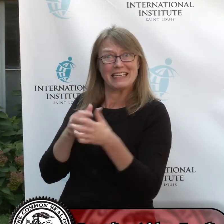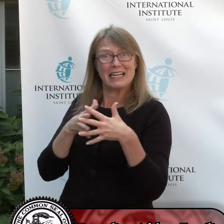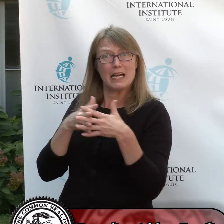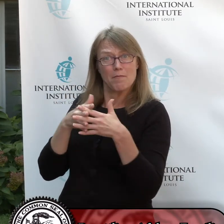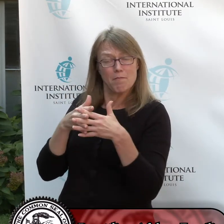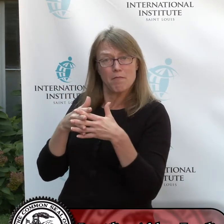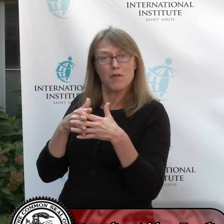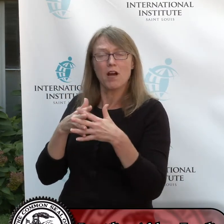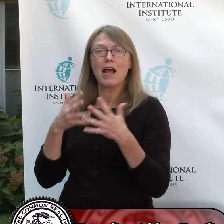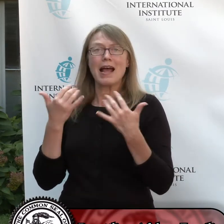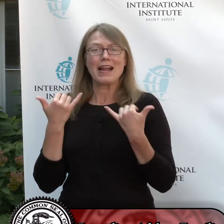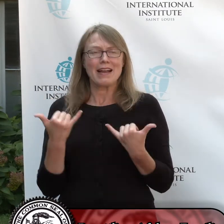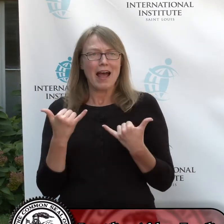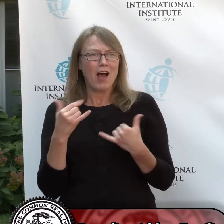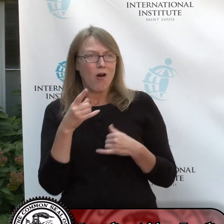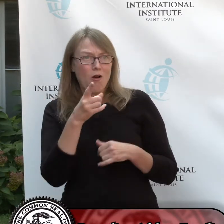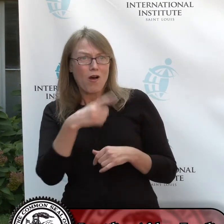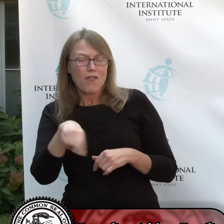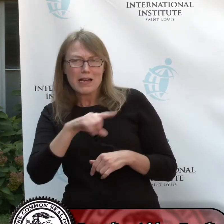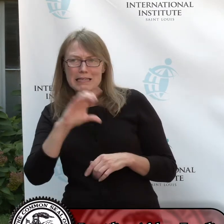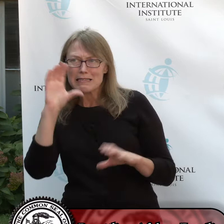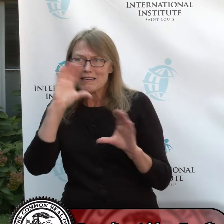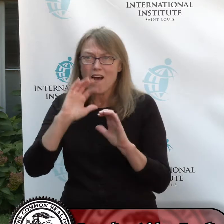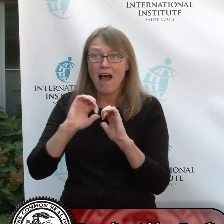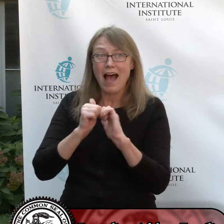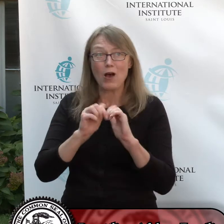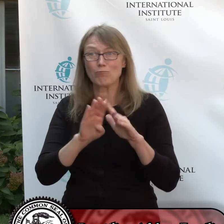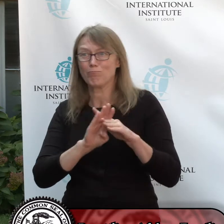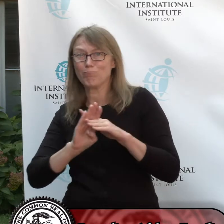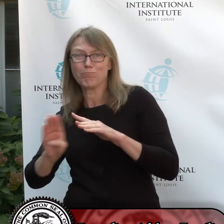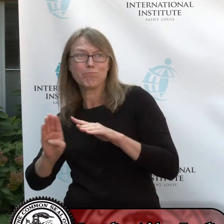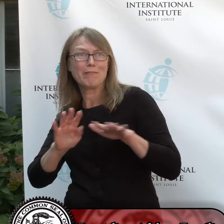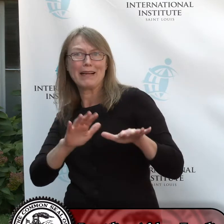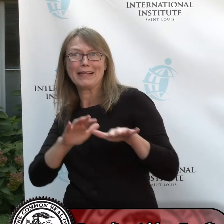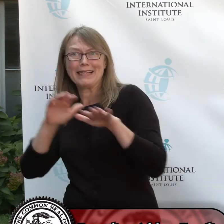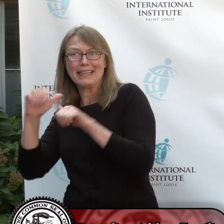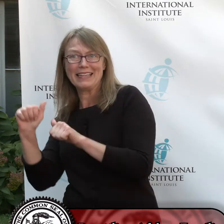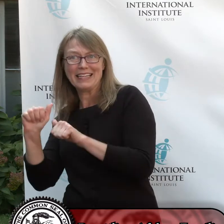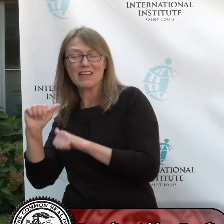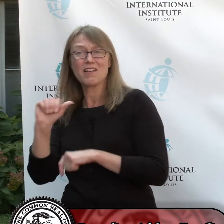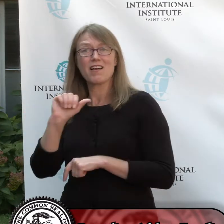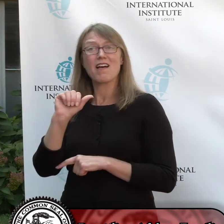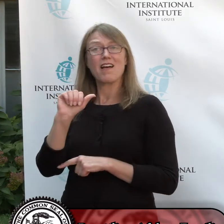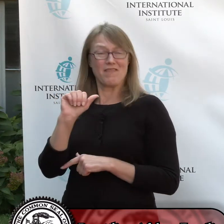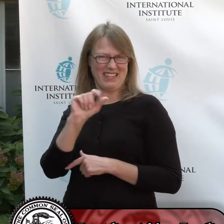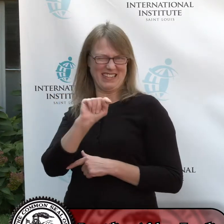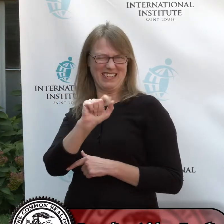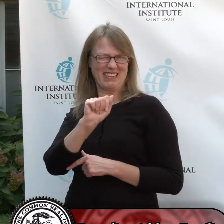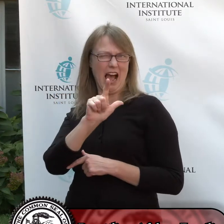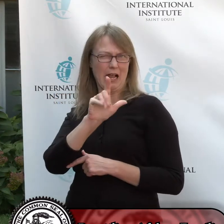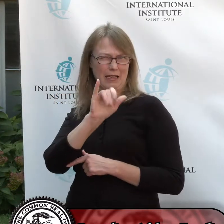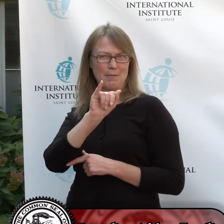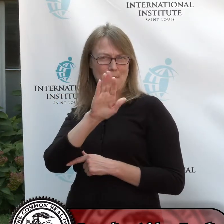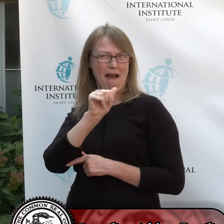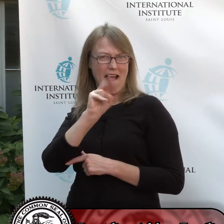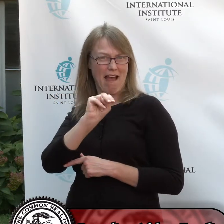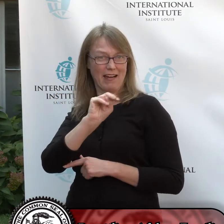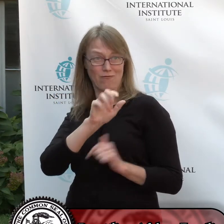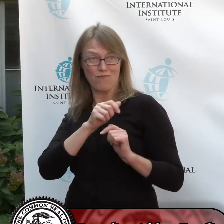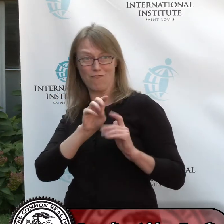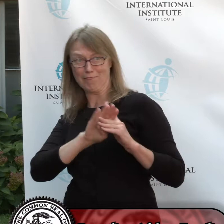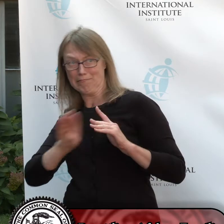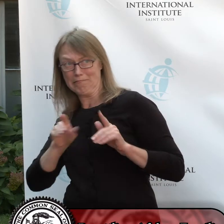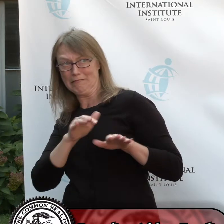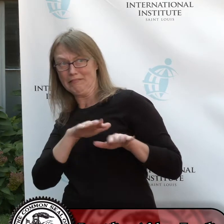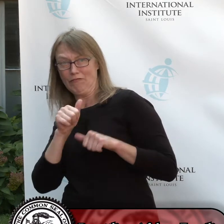escape the Taliban and rebuild their lives. St. Louis is one of 19 locations currently being considered